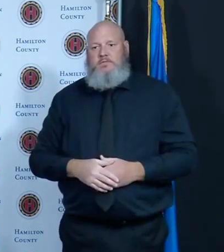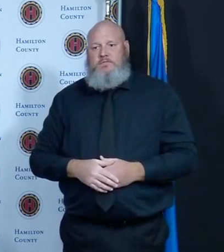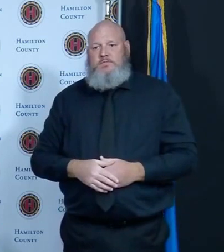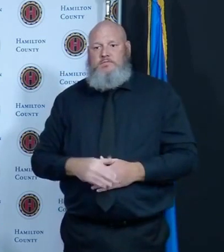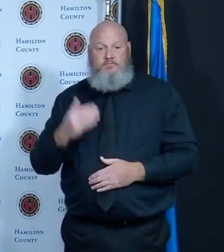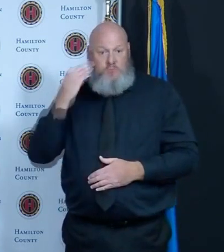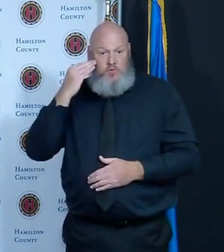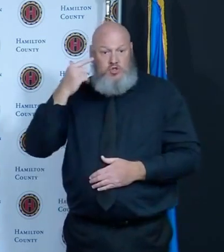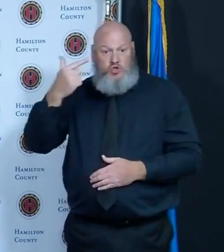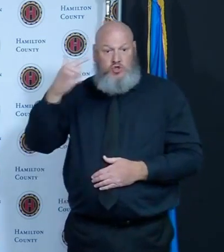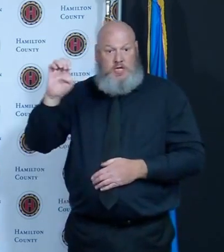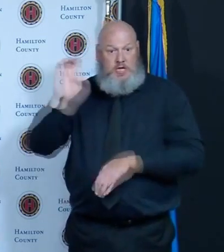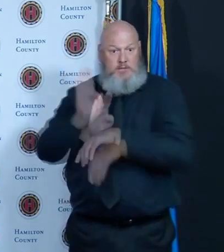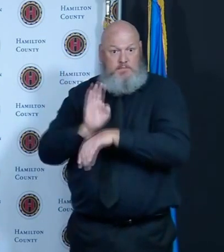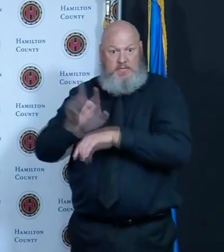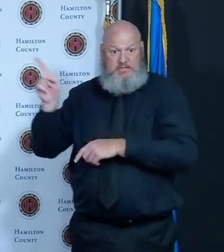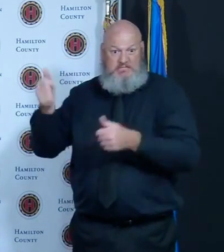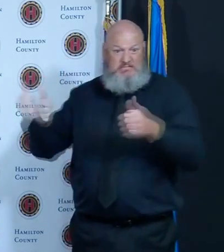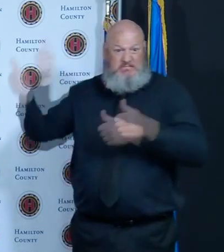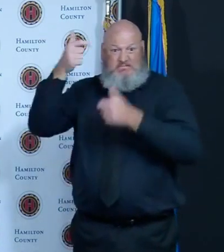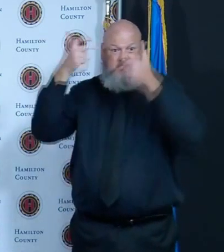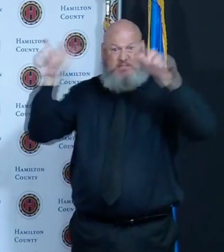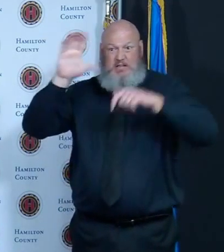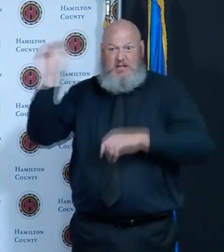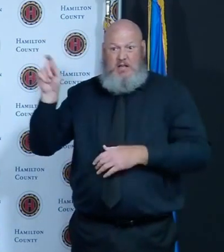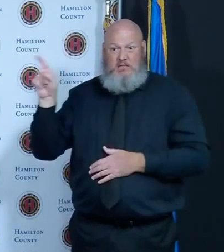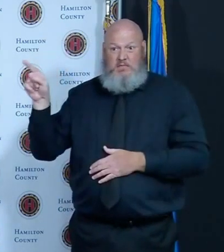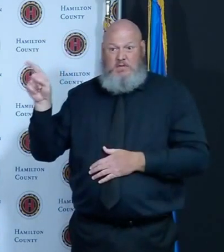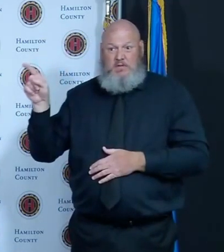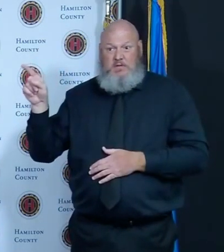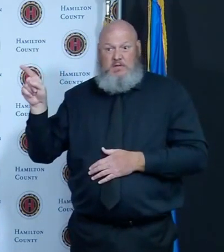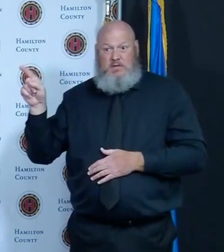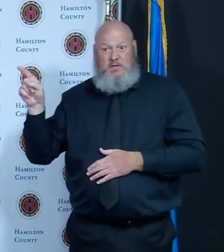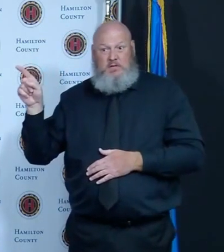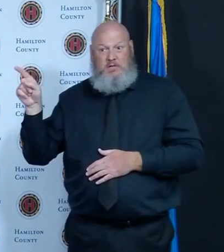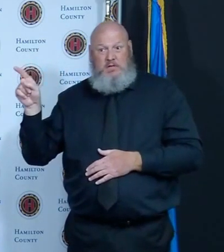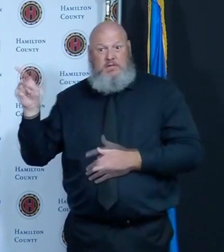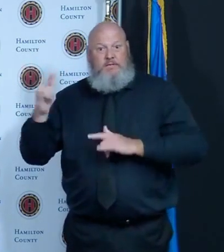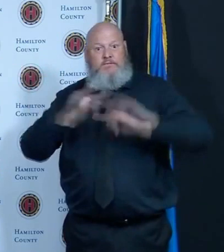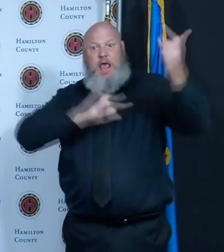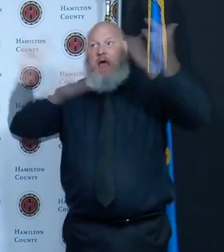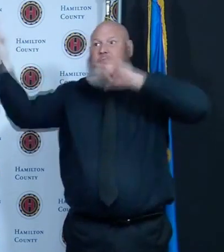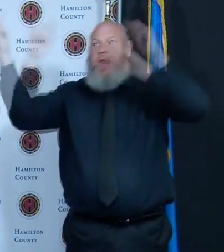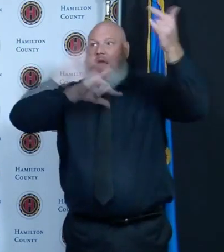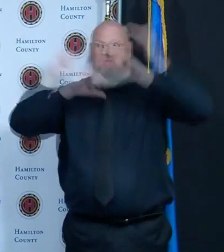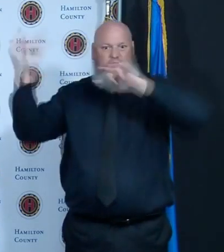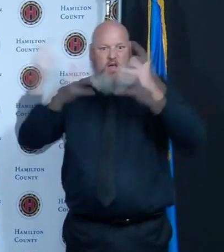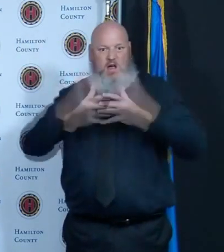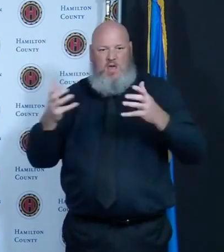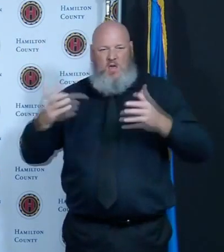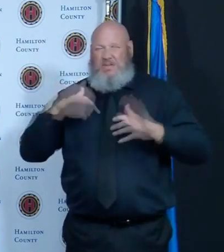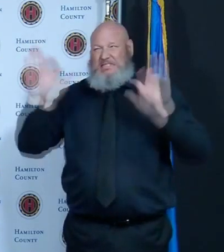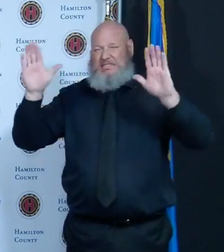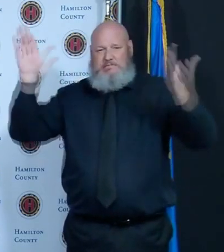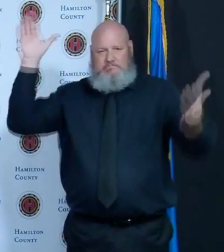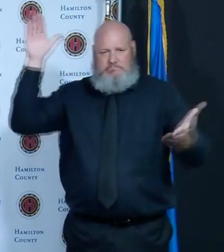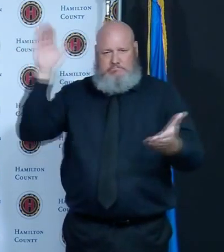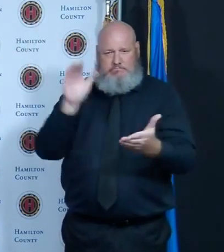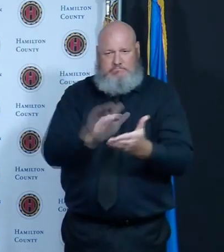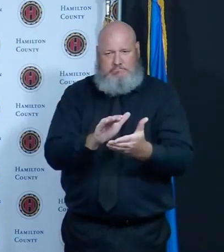And one that's near and dear to my heart is HCDC Business Center and University of Cincinnati Accelerator